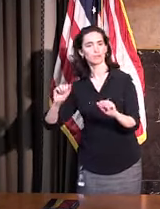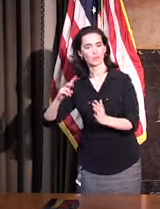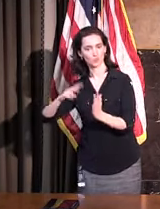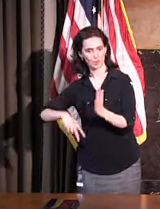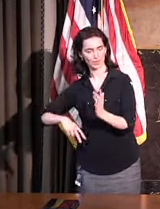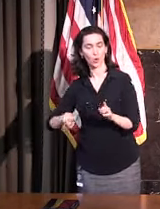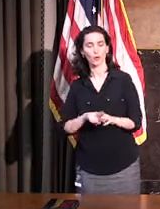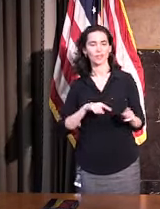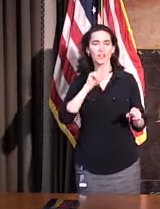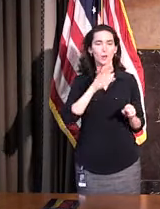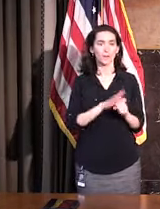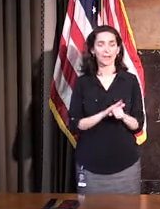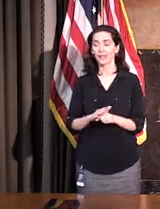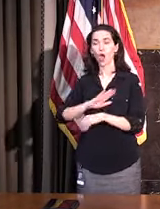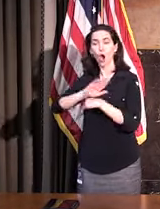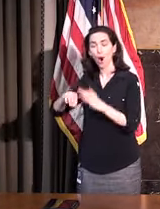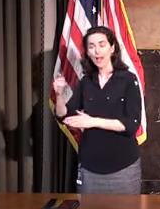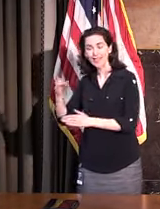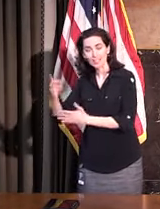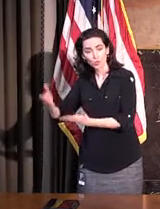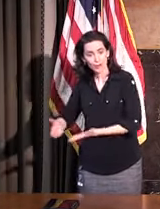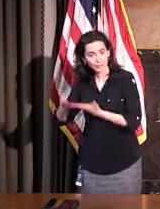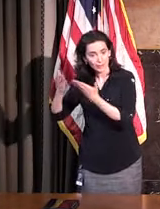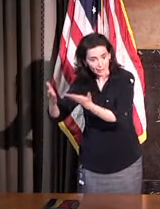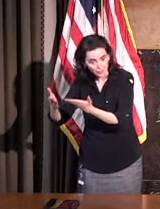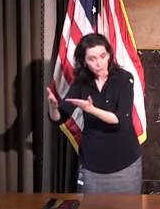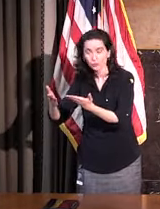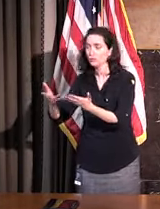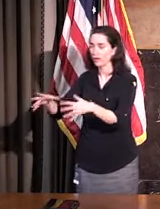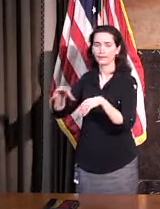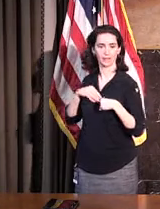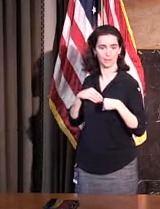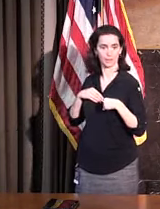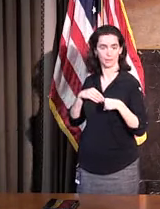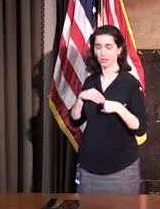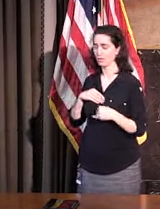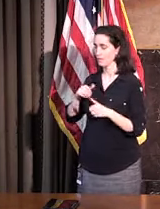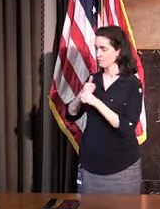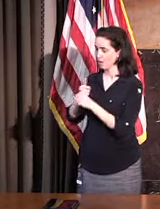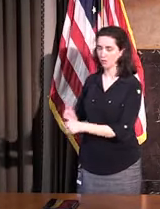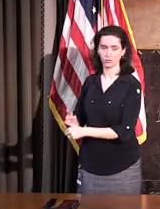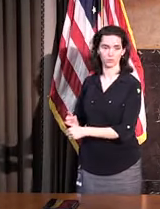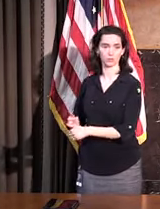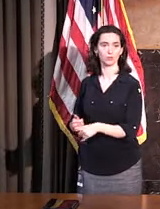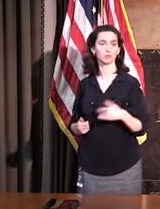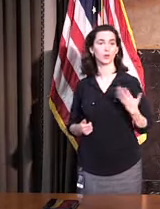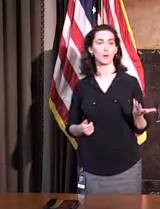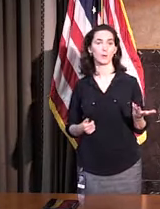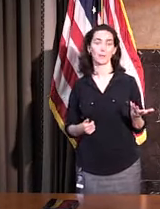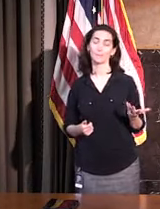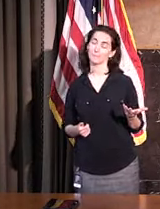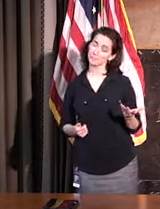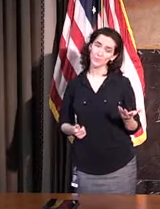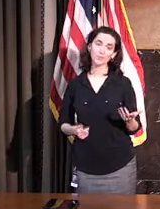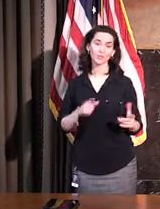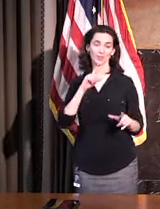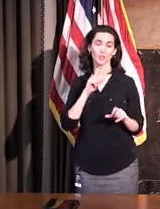adopting all 18 recommendations and taking action on those. So look, it's a